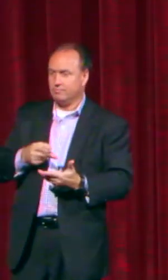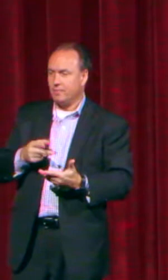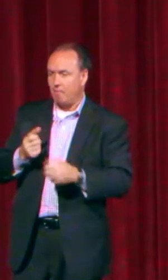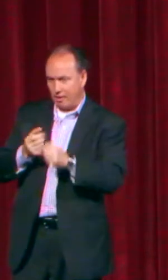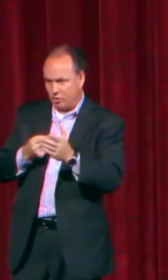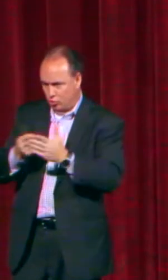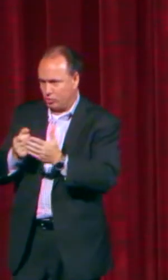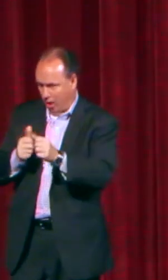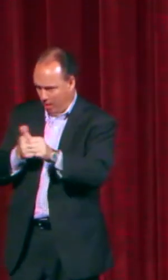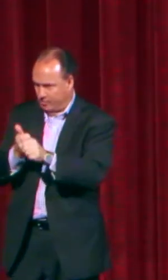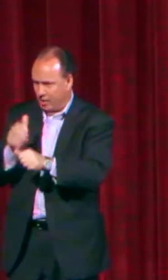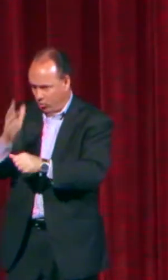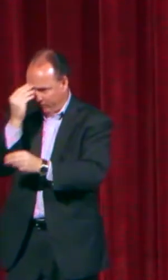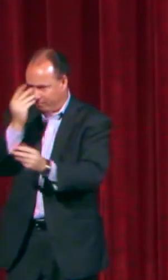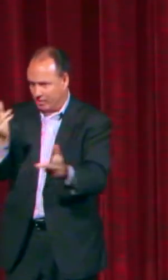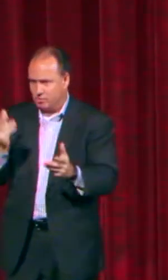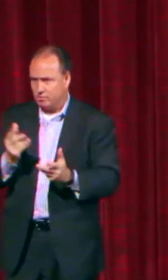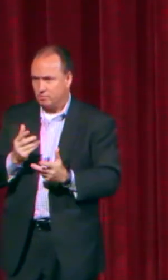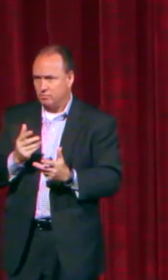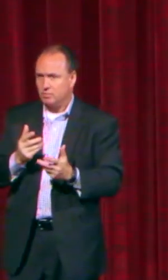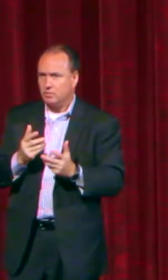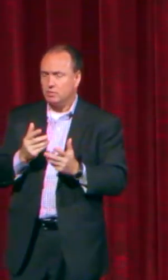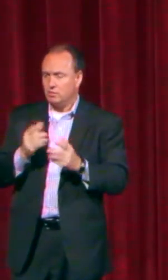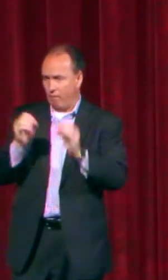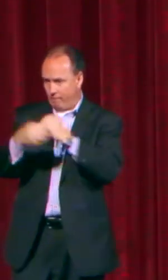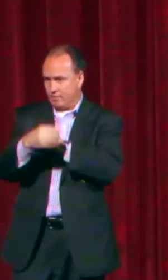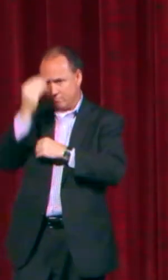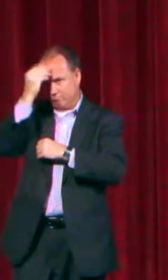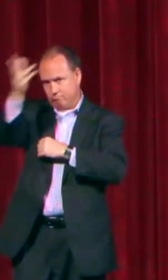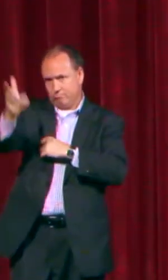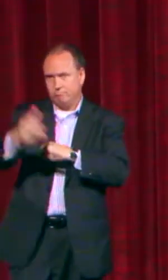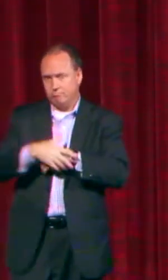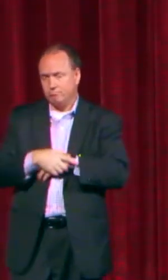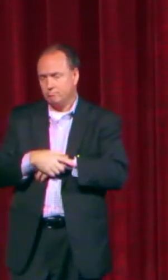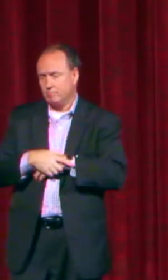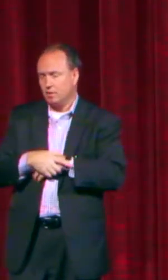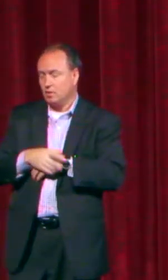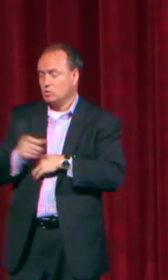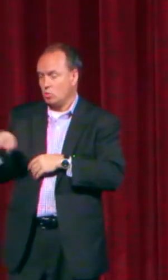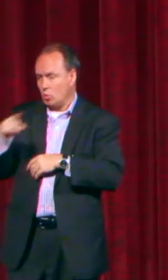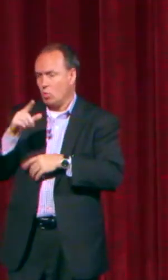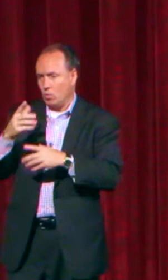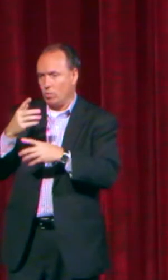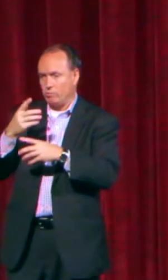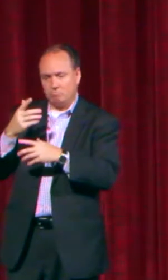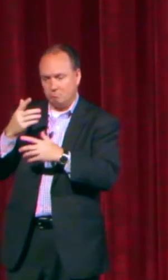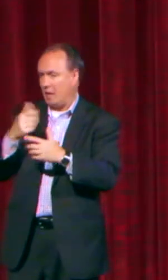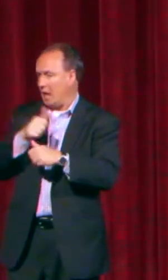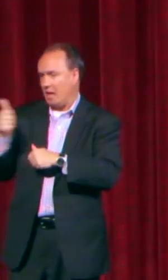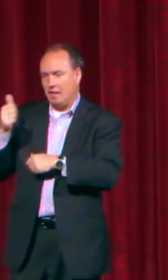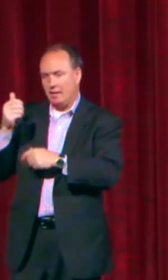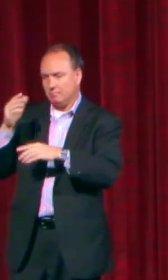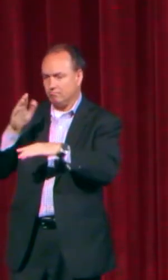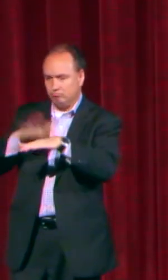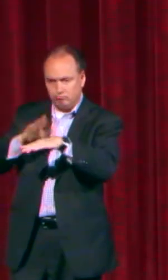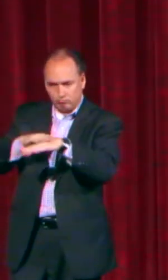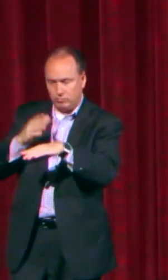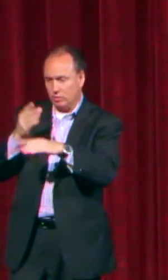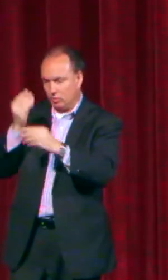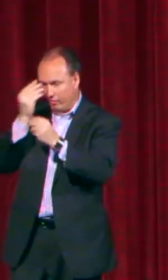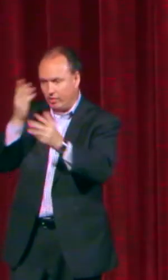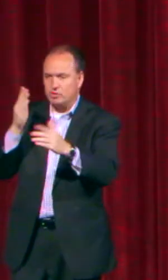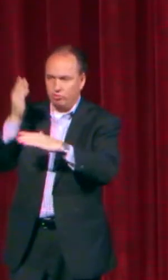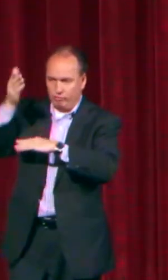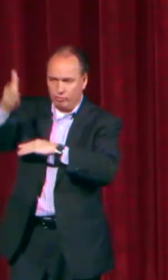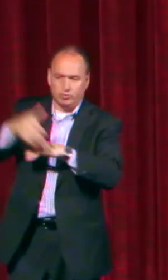just make sure to update your information with the office. That way, you will receive any further notification in